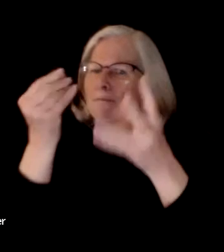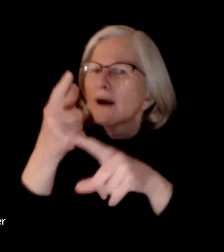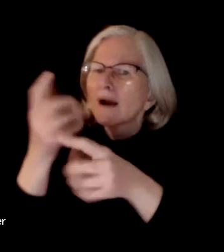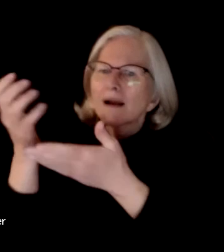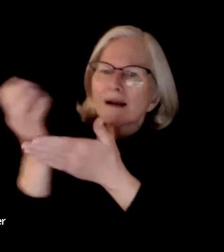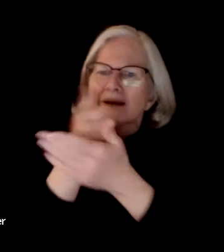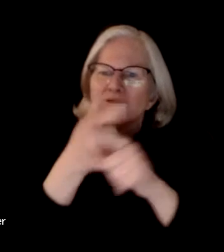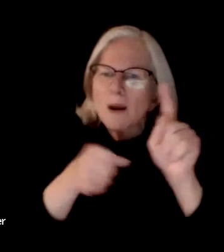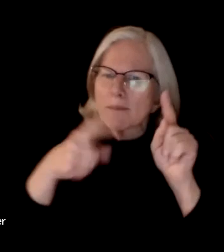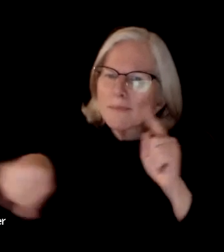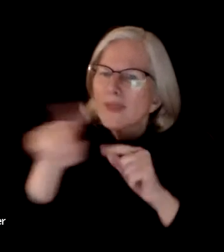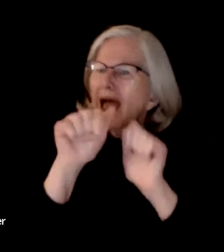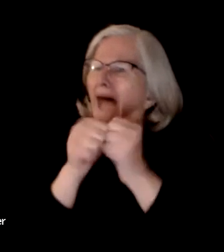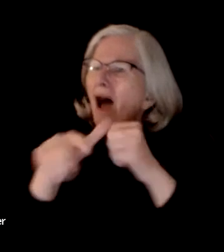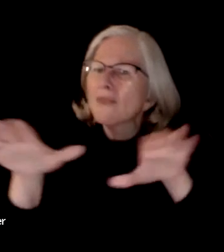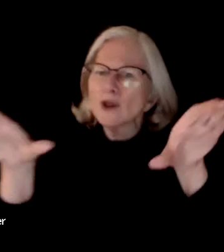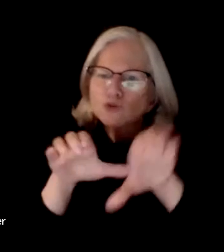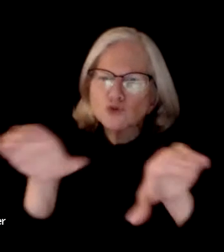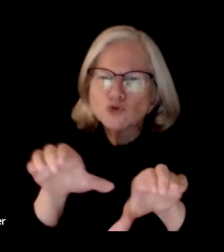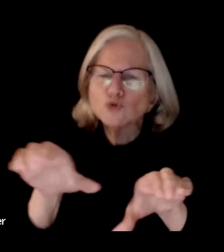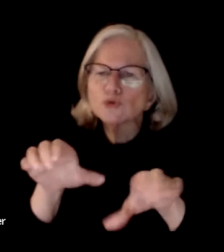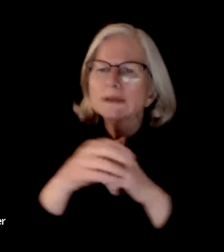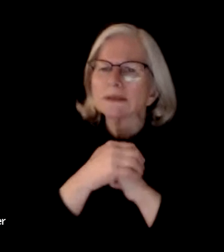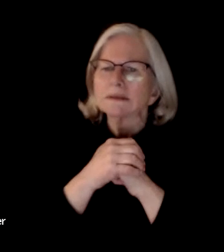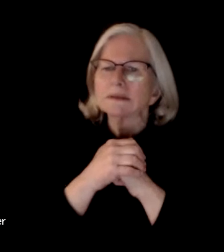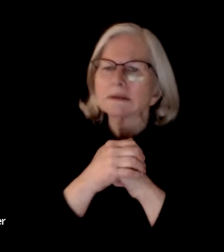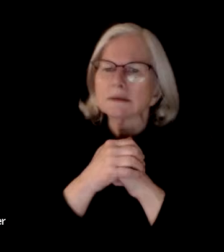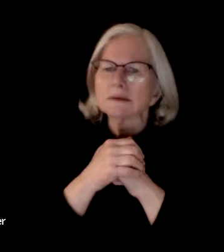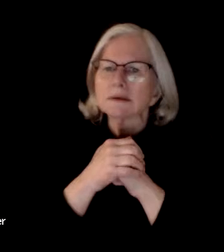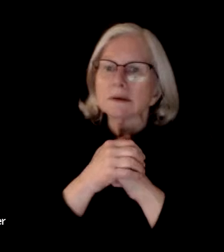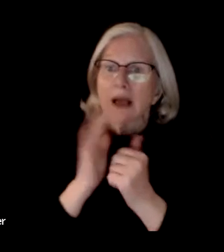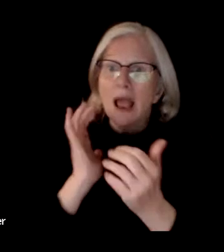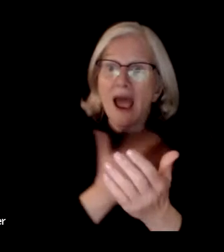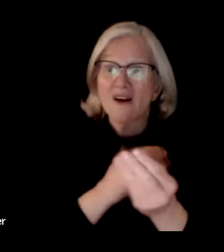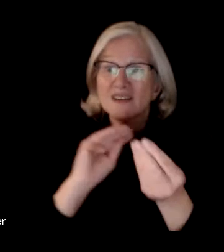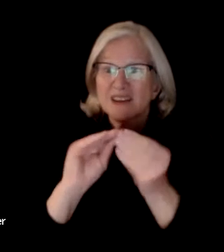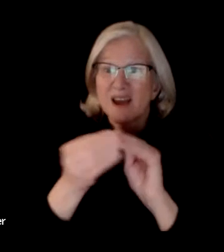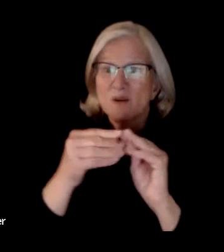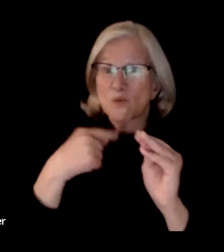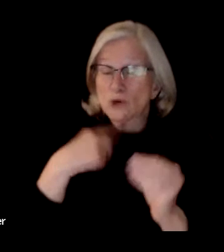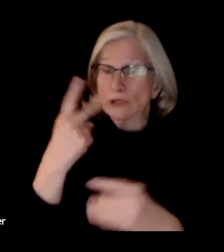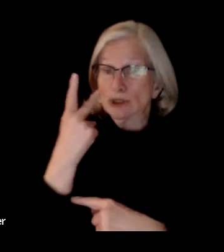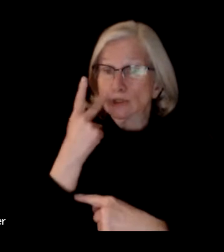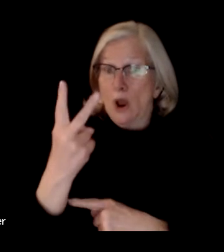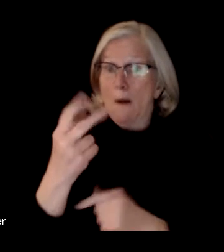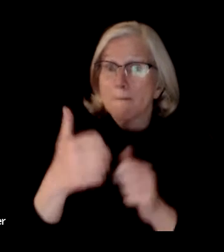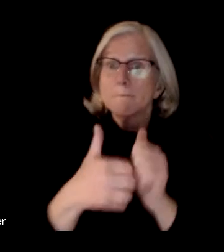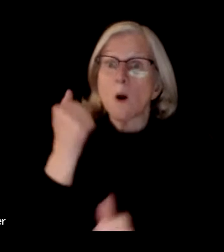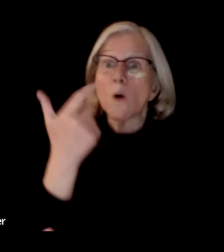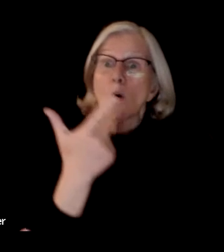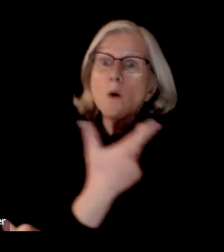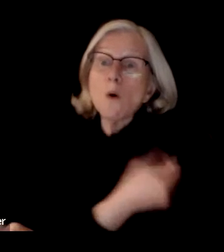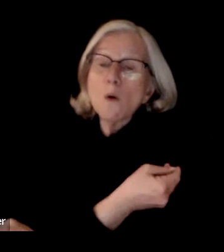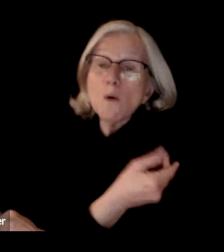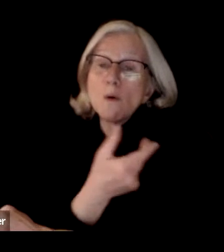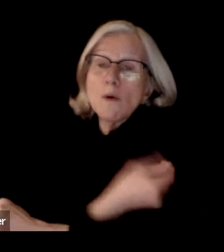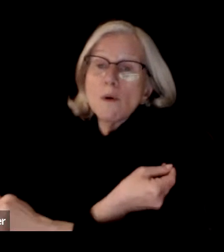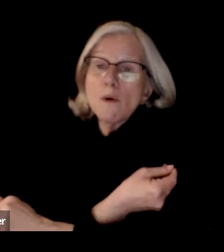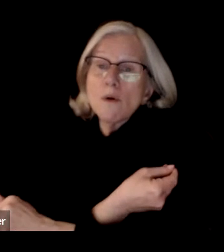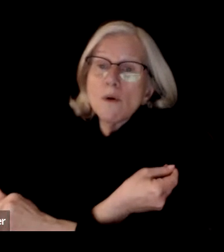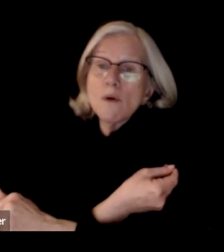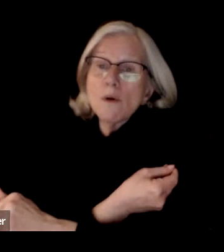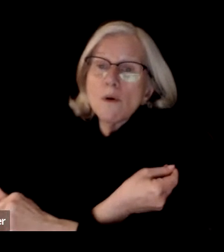their vaccination. I know that when we look at the data, we see that the majority of vaccines are administered on a Monday